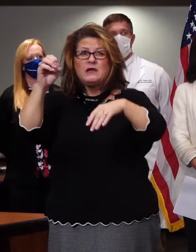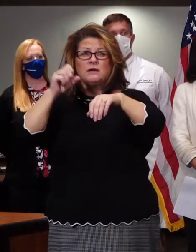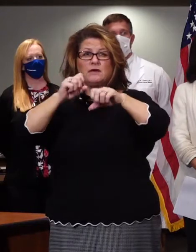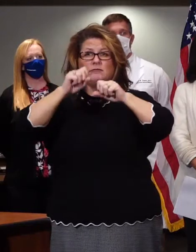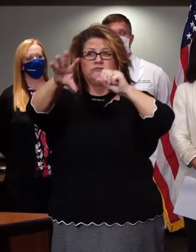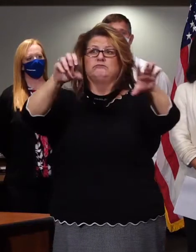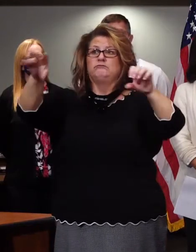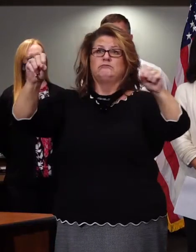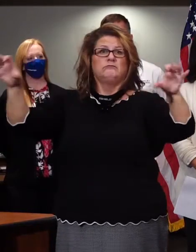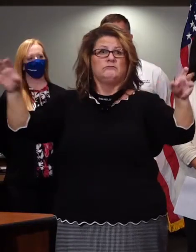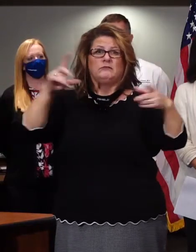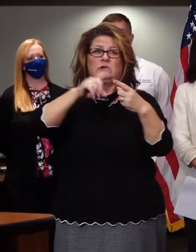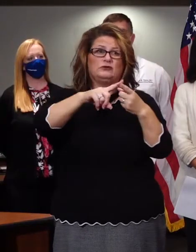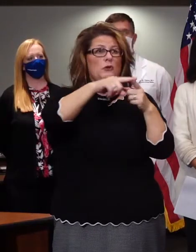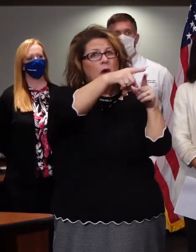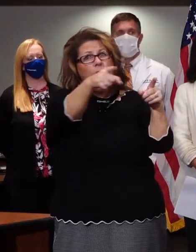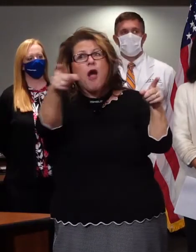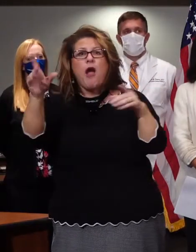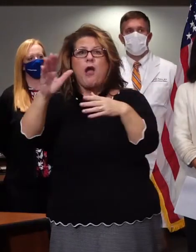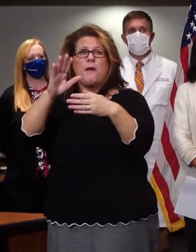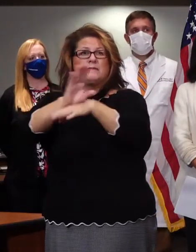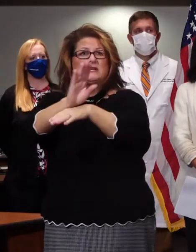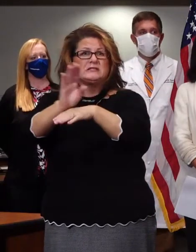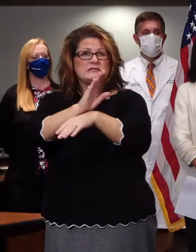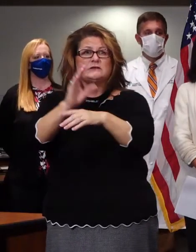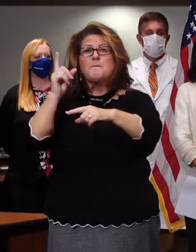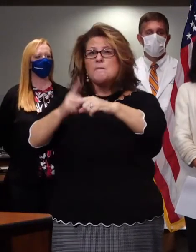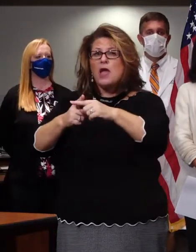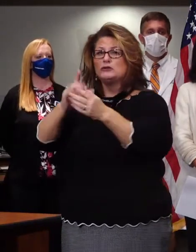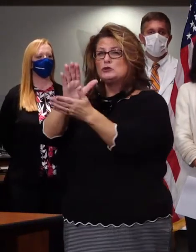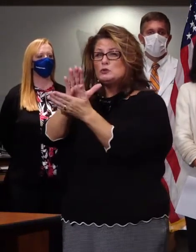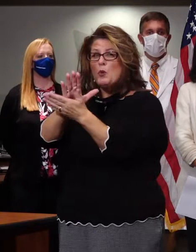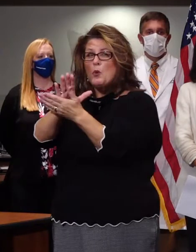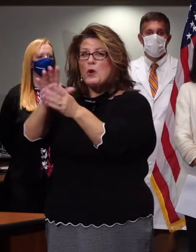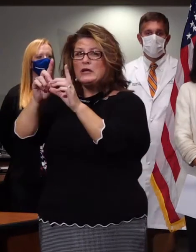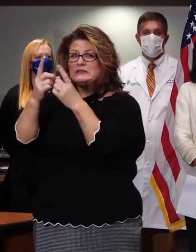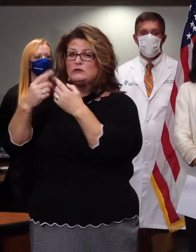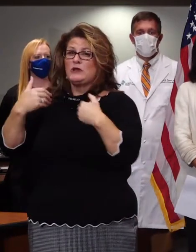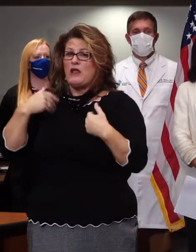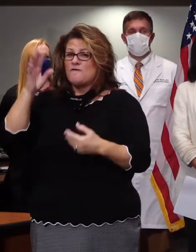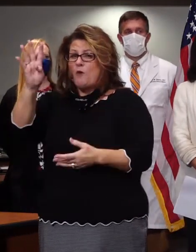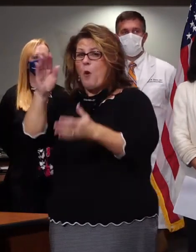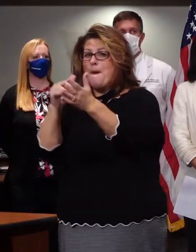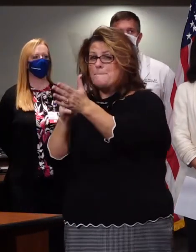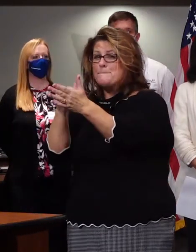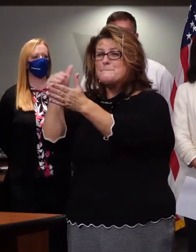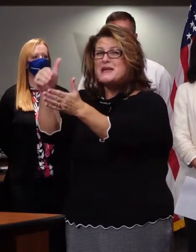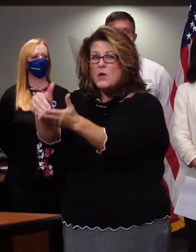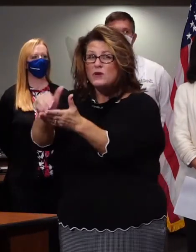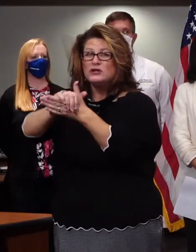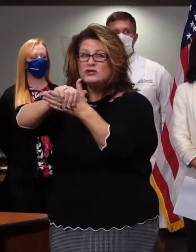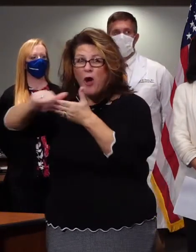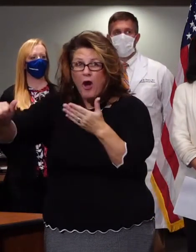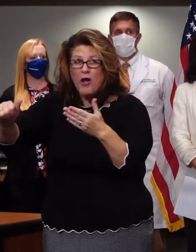offer. School districts in our state have also received over $400 million in CARES Act funds to help bring the